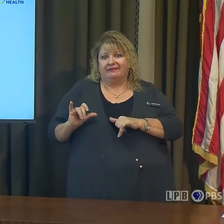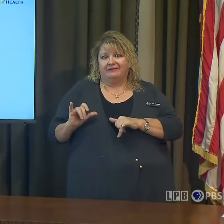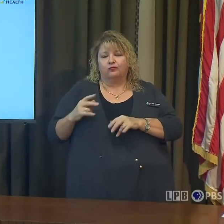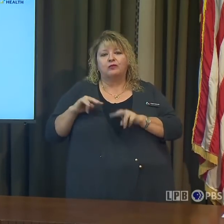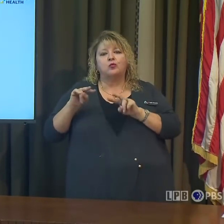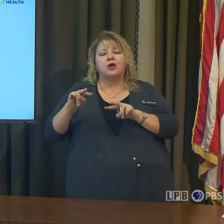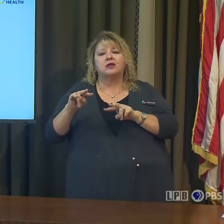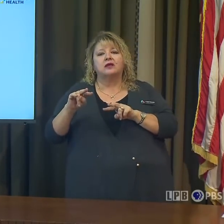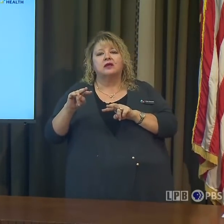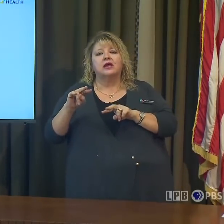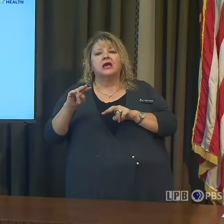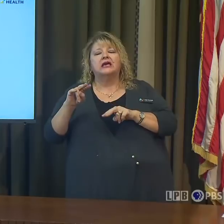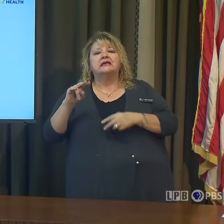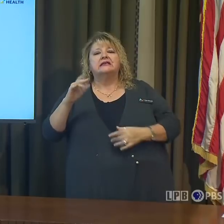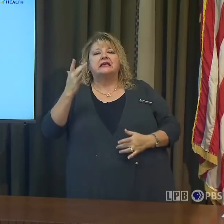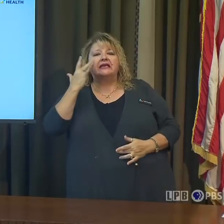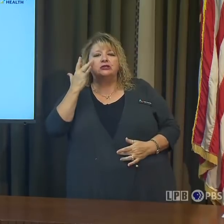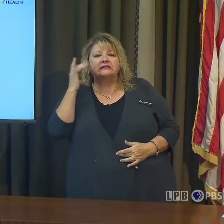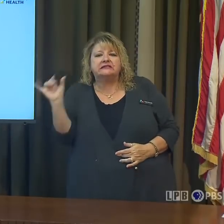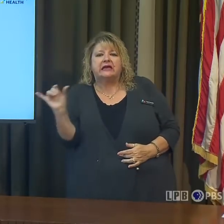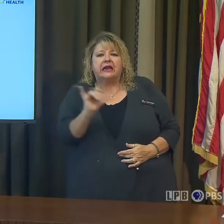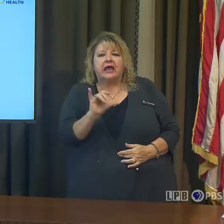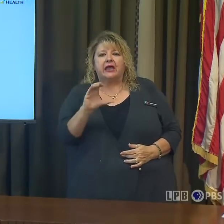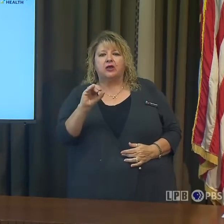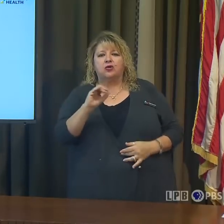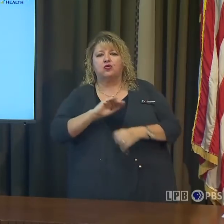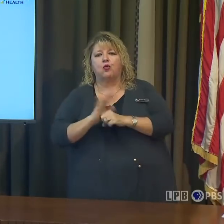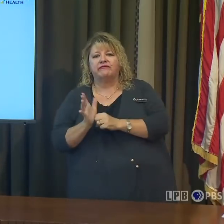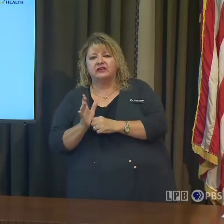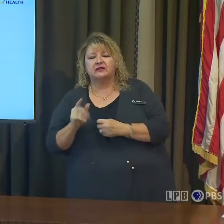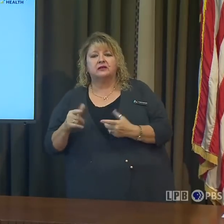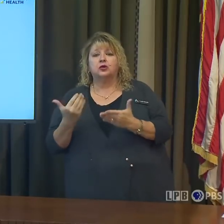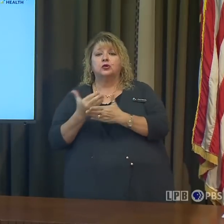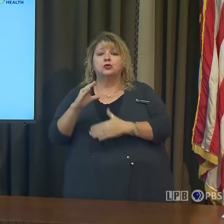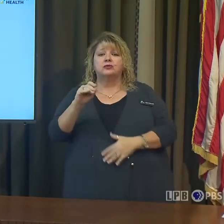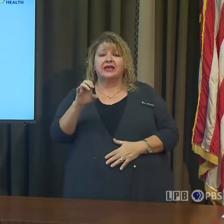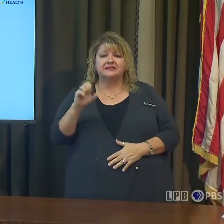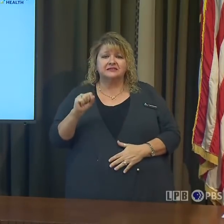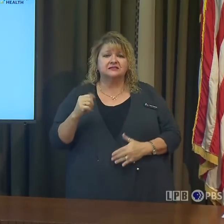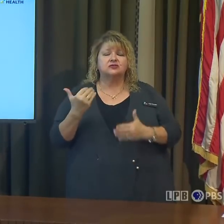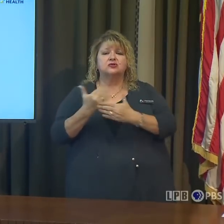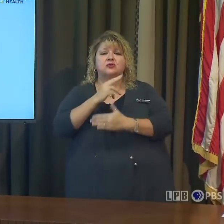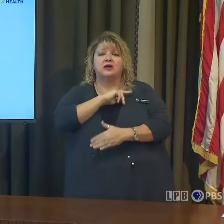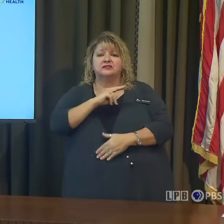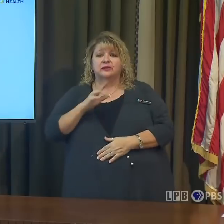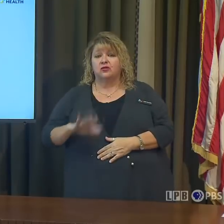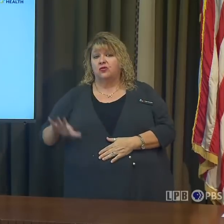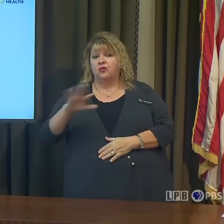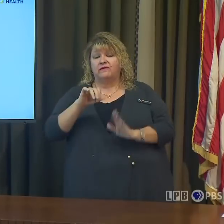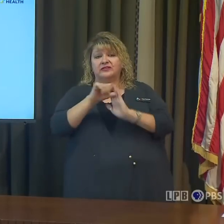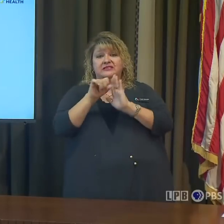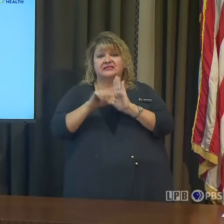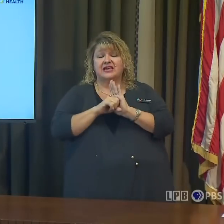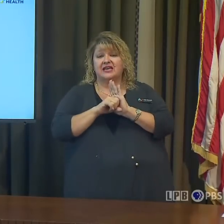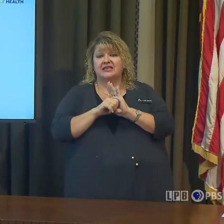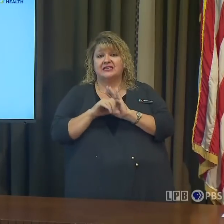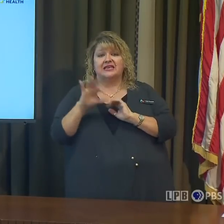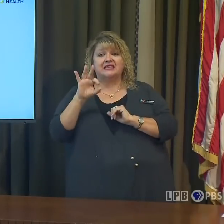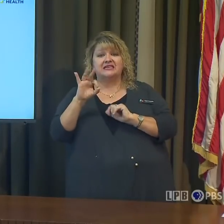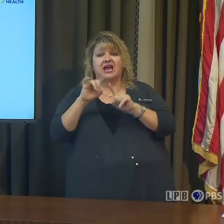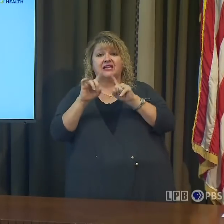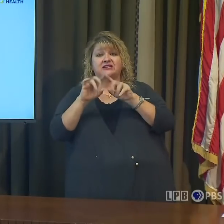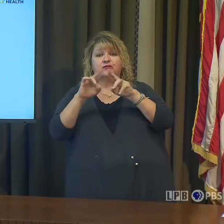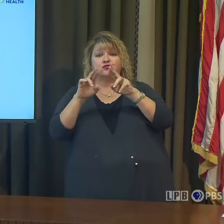look at COVID-like illness, when we look at new cases, and when we look at hospitalizations statewide and in each of our 9